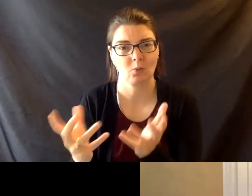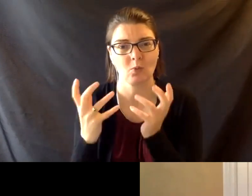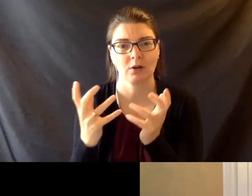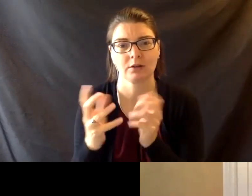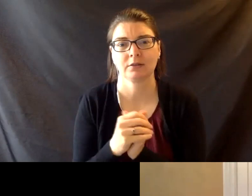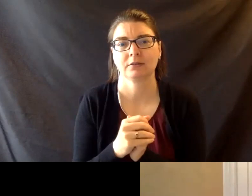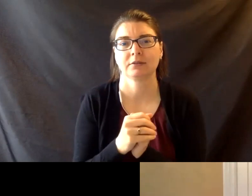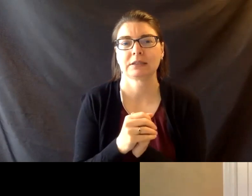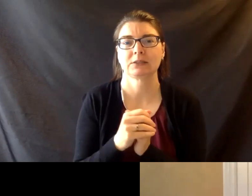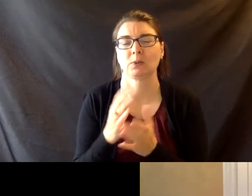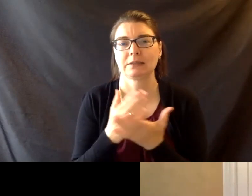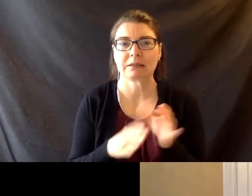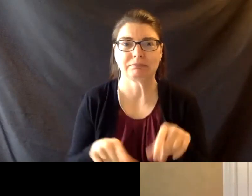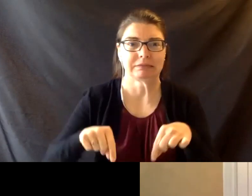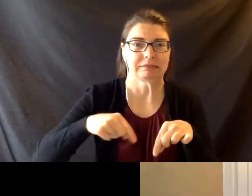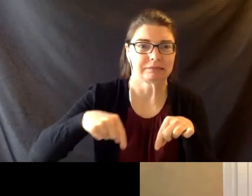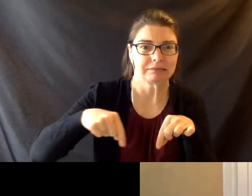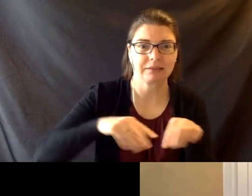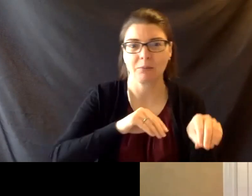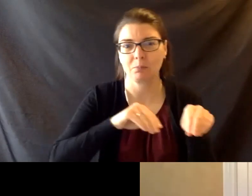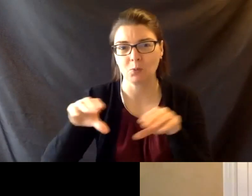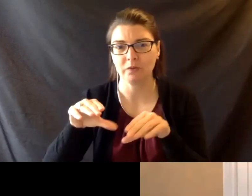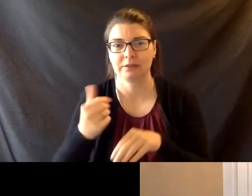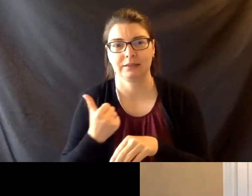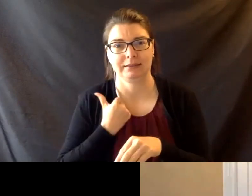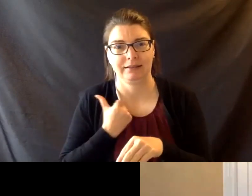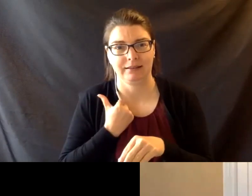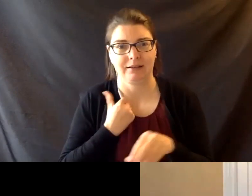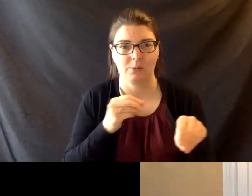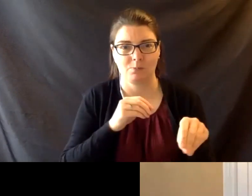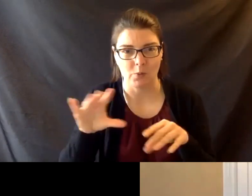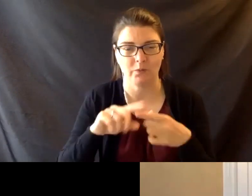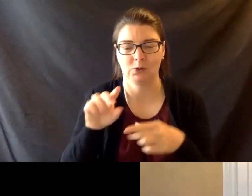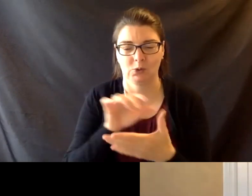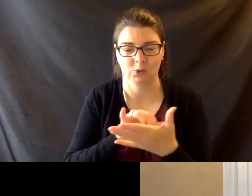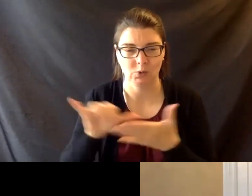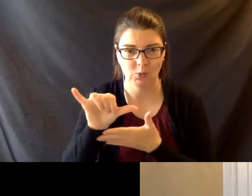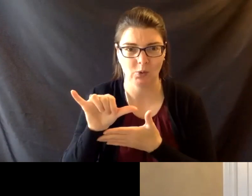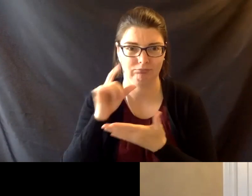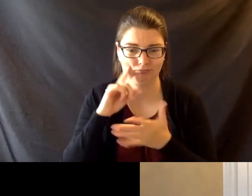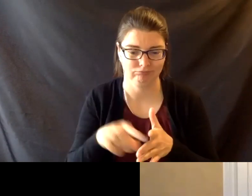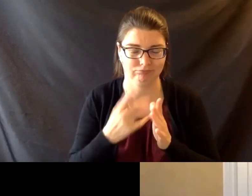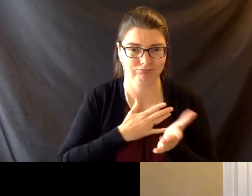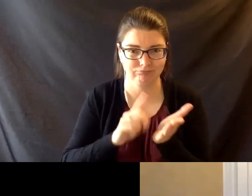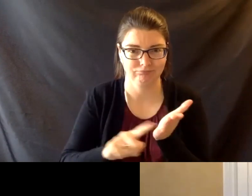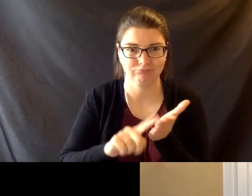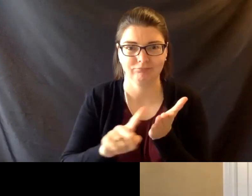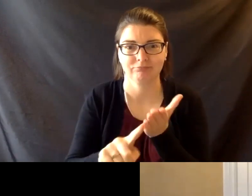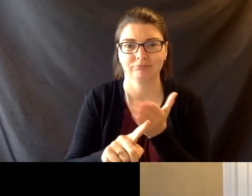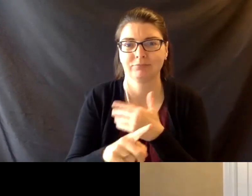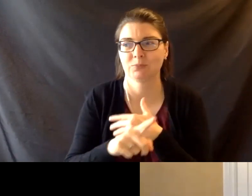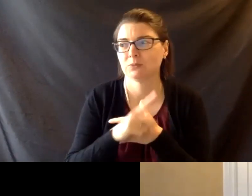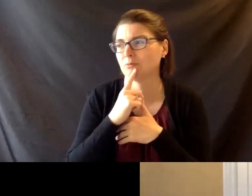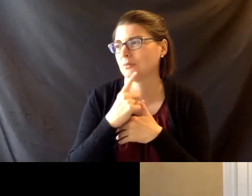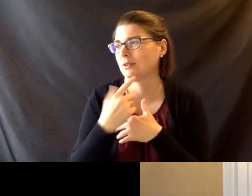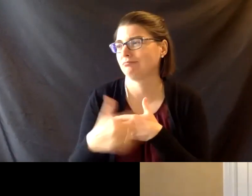with some trepidation, I moved to Canada and I moved to York University to do my research. And I just have glowing things